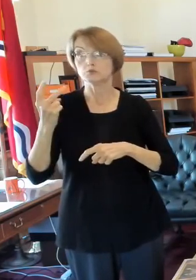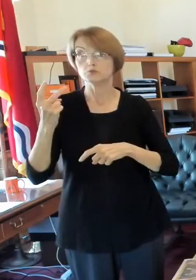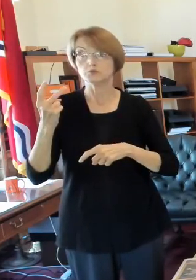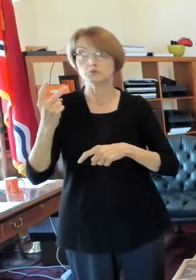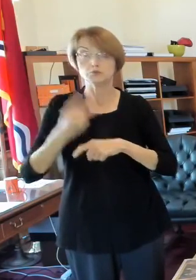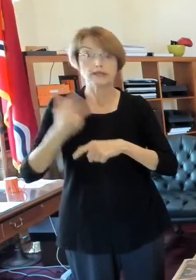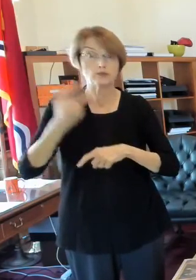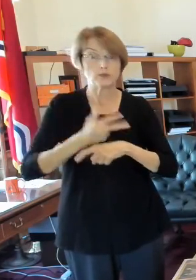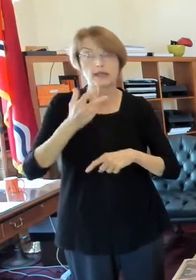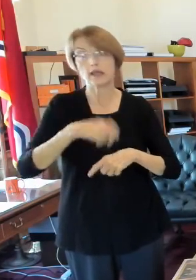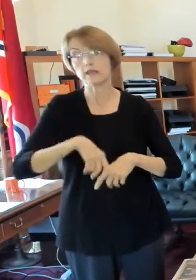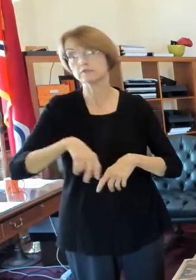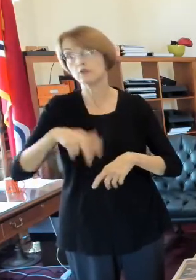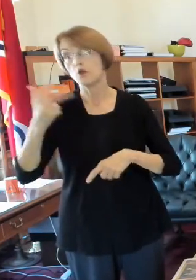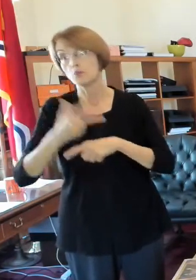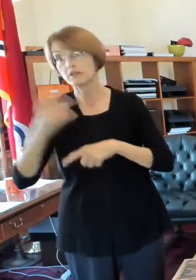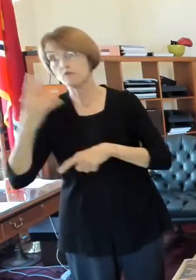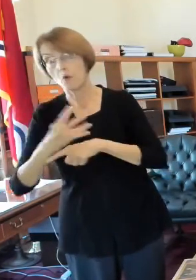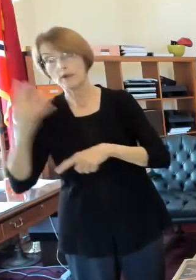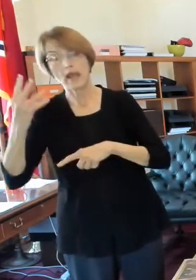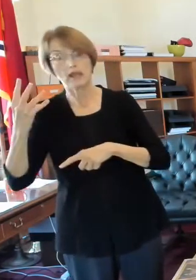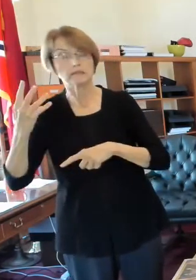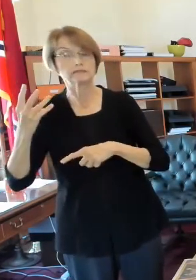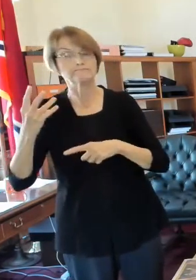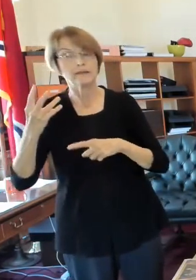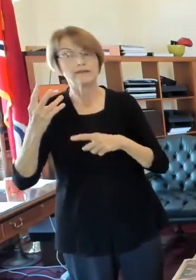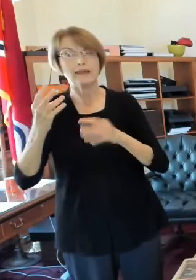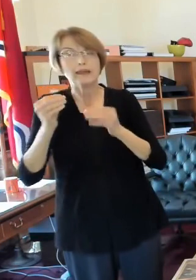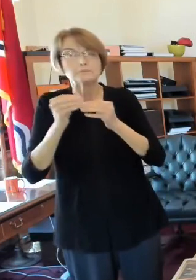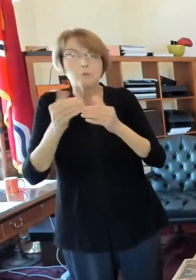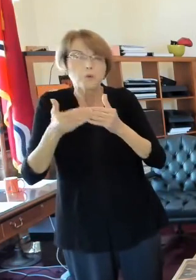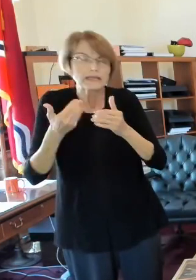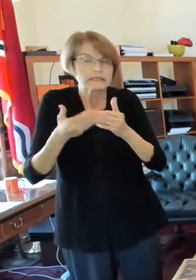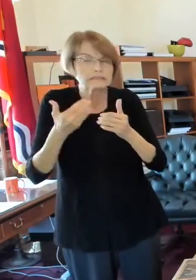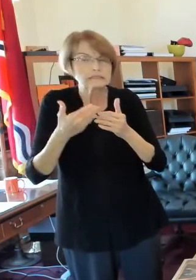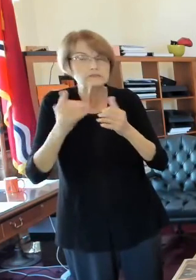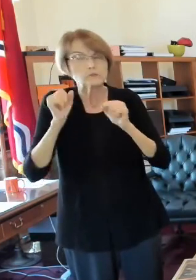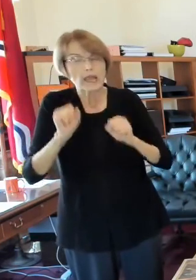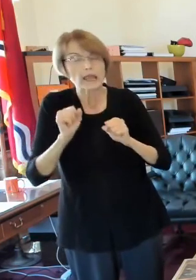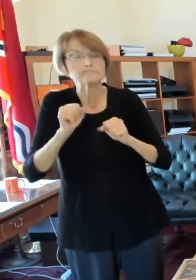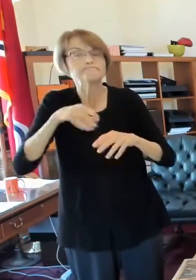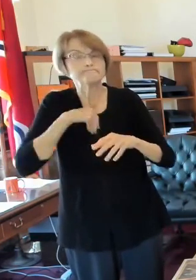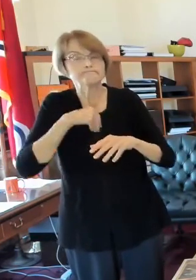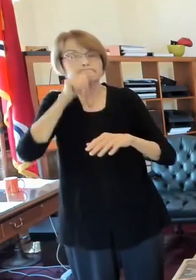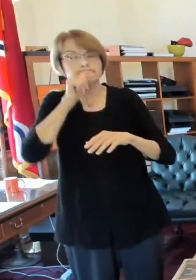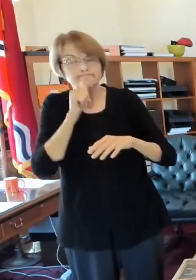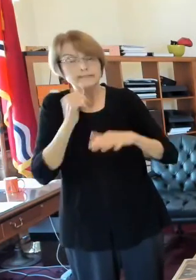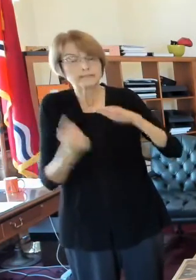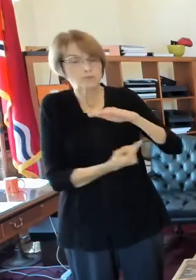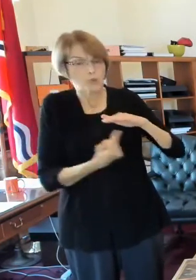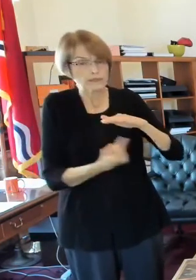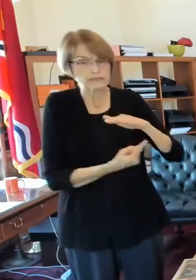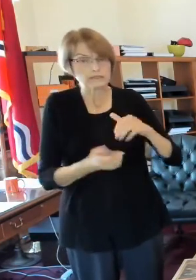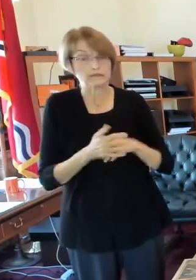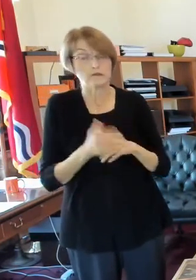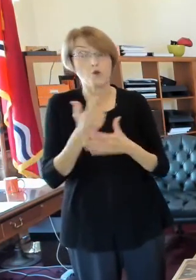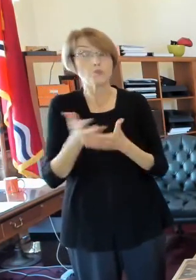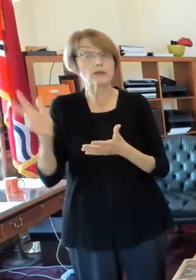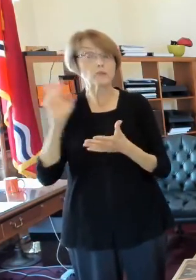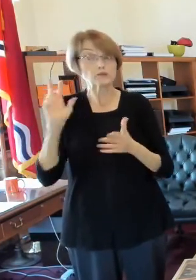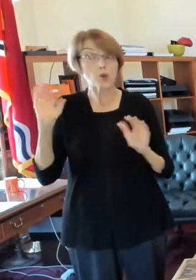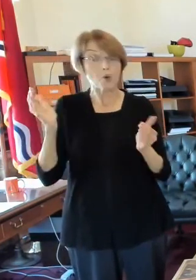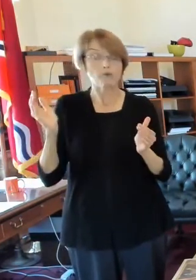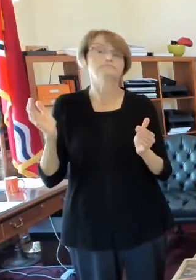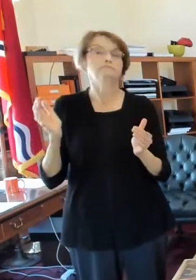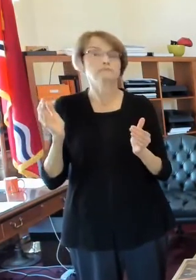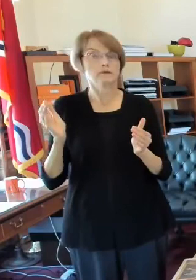more tolerable time frame for you to stay quarantined than if it's running what it was a couple of 3 weeks ago. It